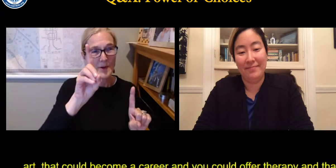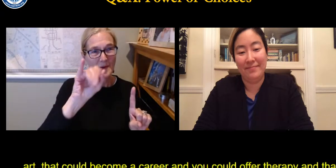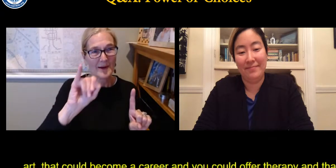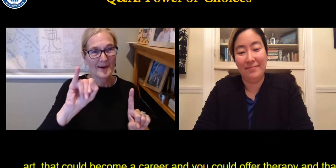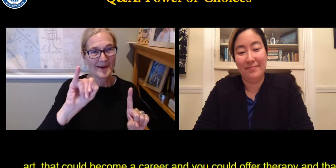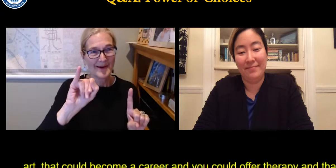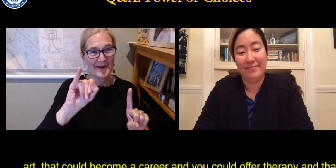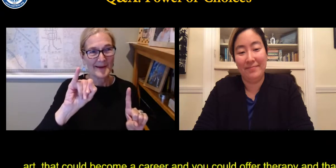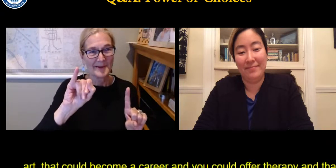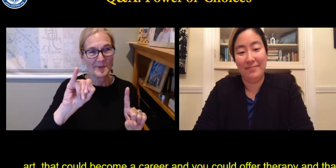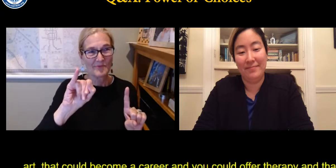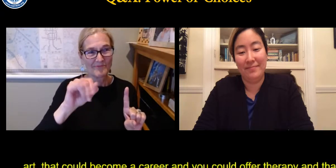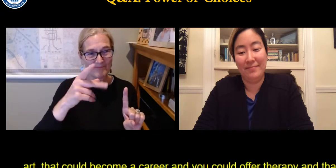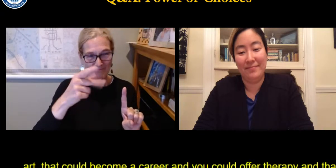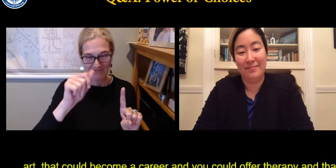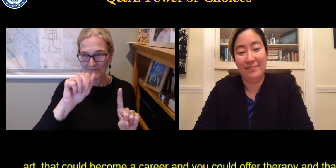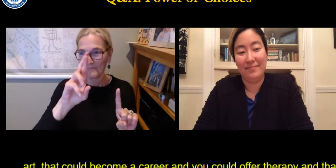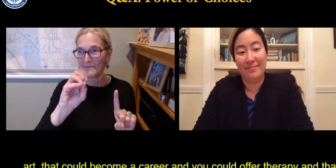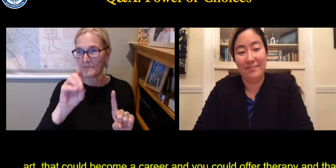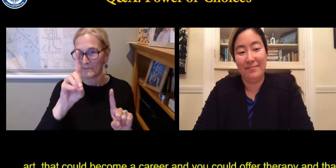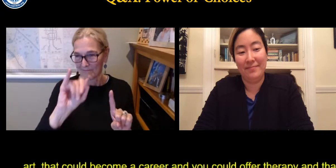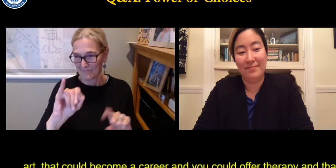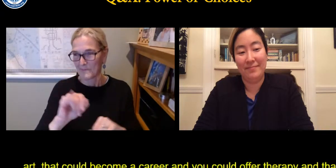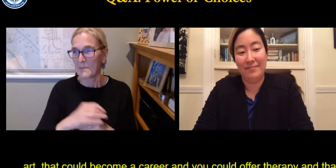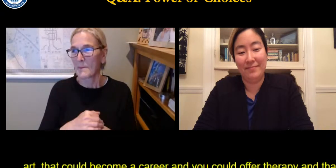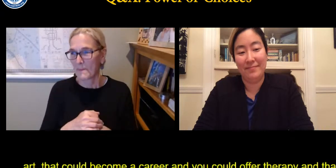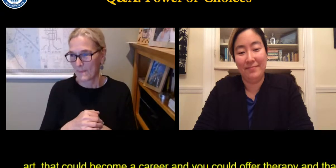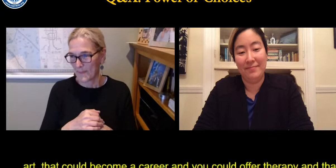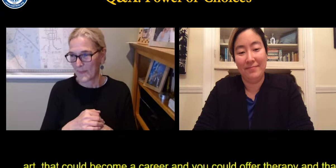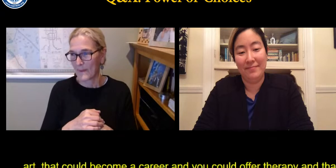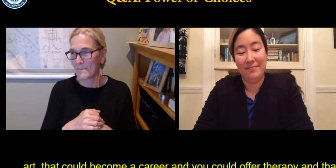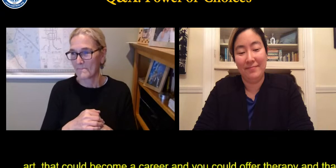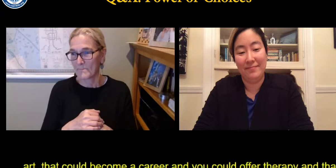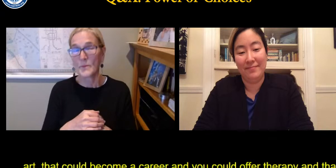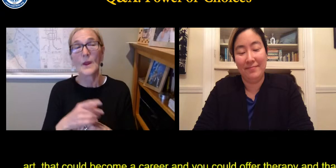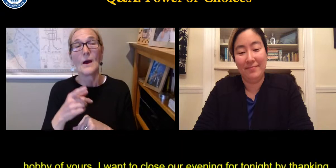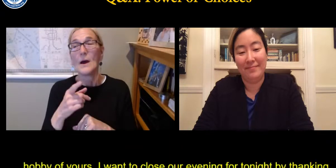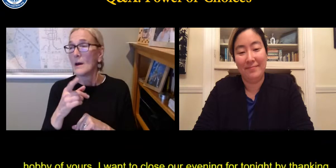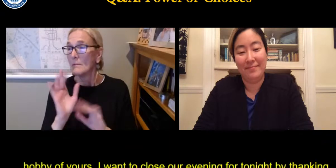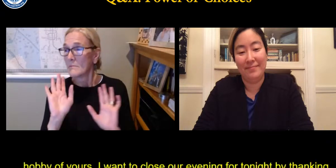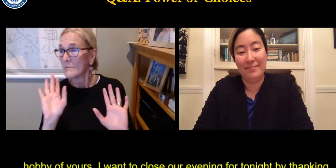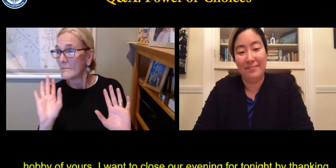and the interpreter missed that, by thanking Parodi.